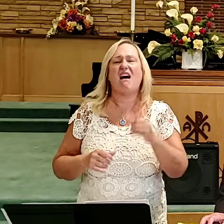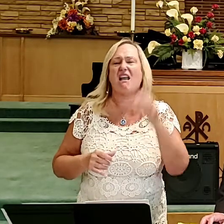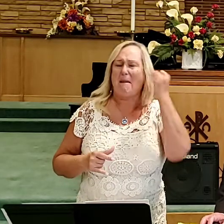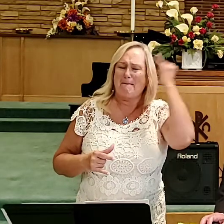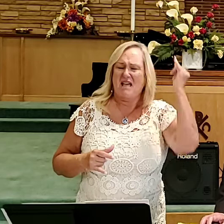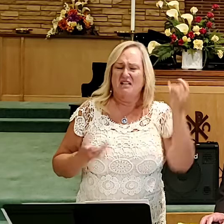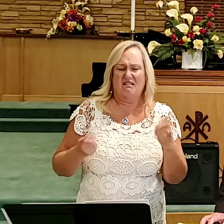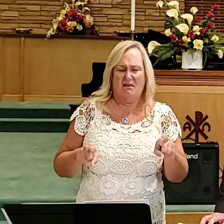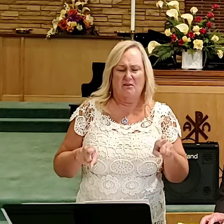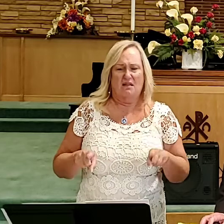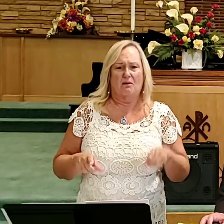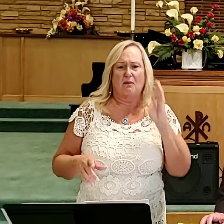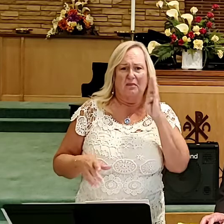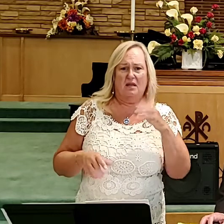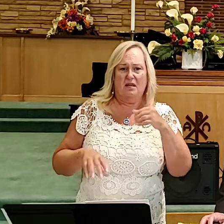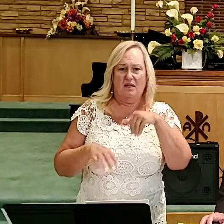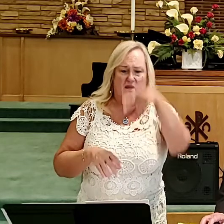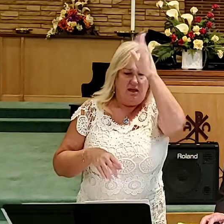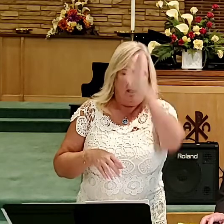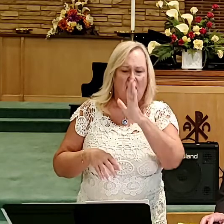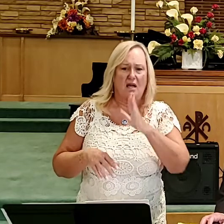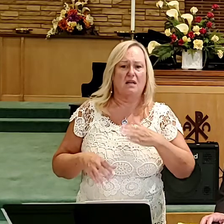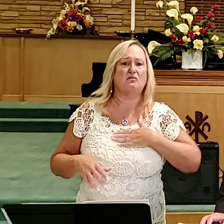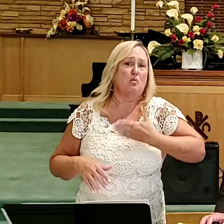happening or being God's will.